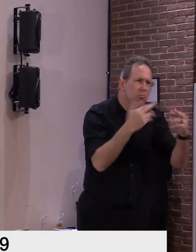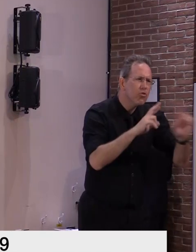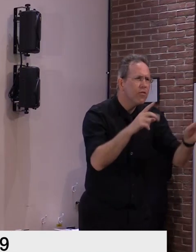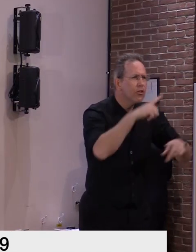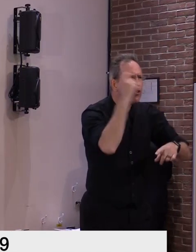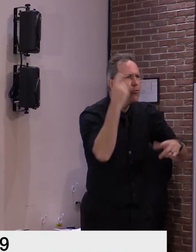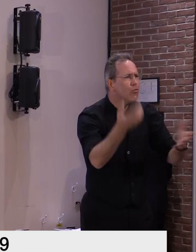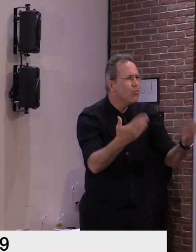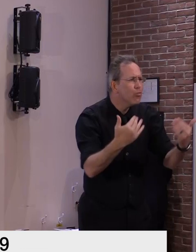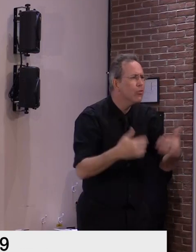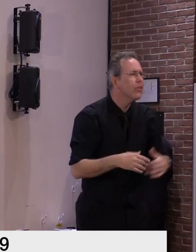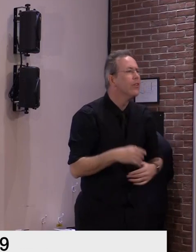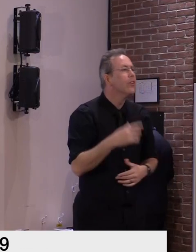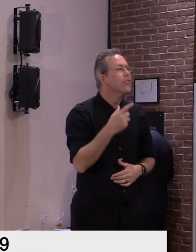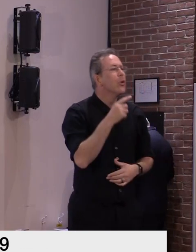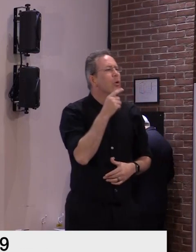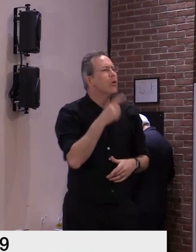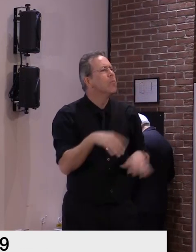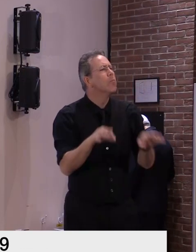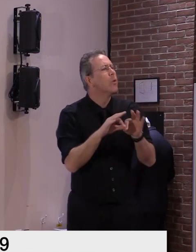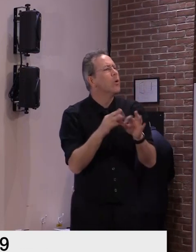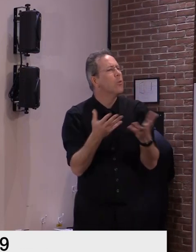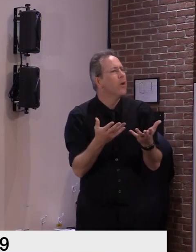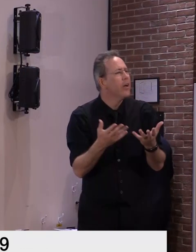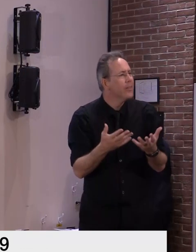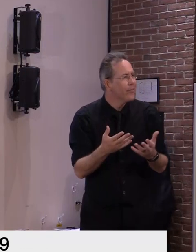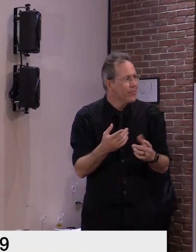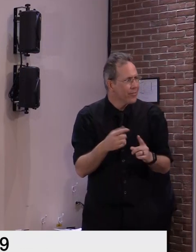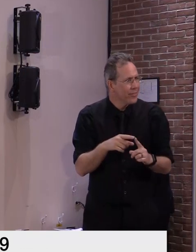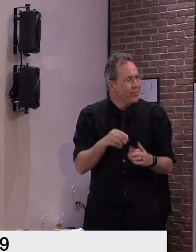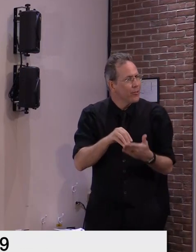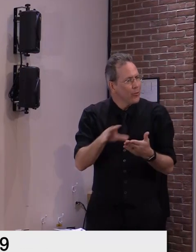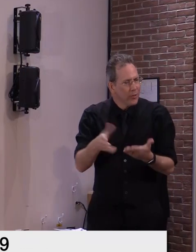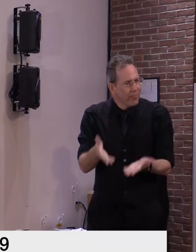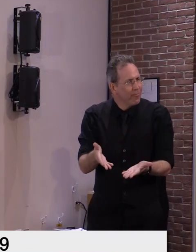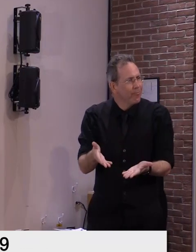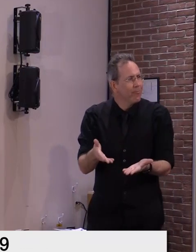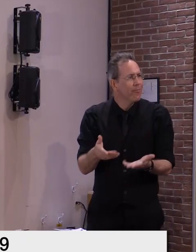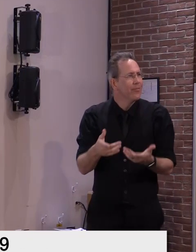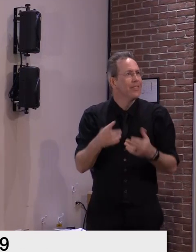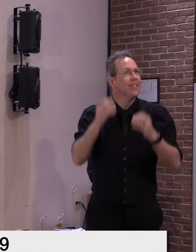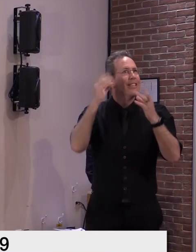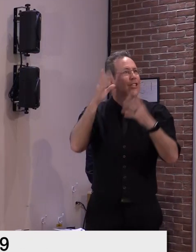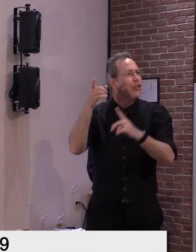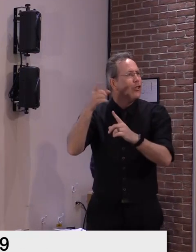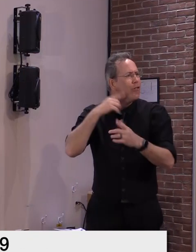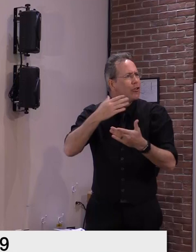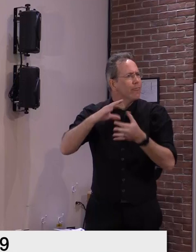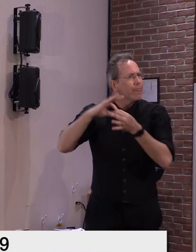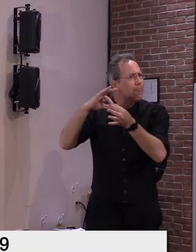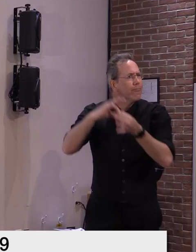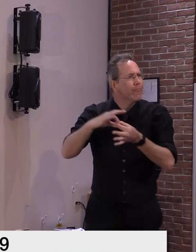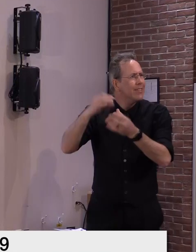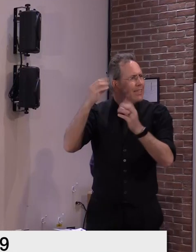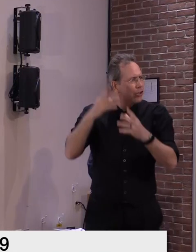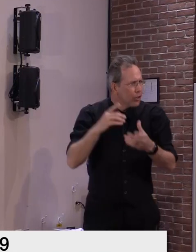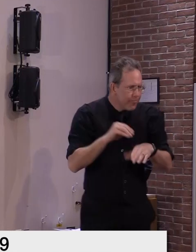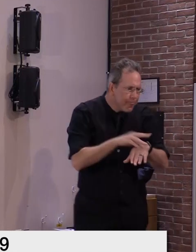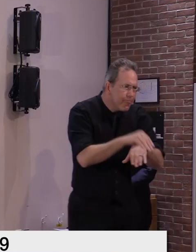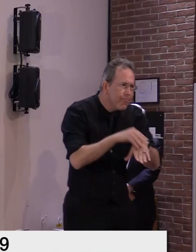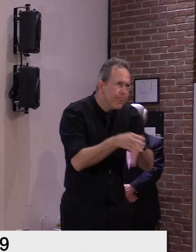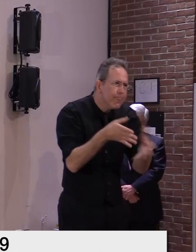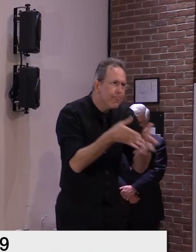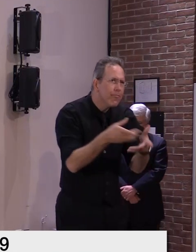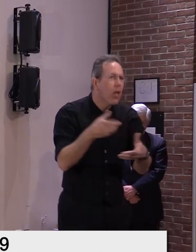to students are trusted adults and mentors, coaches, and confidants at the local level in their lives.